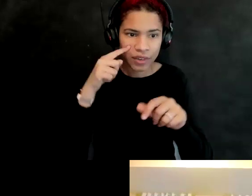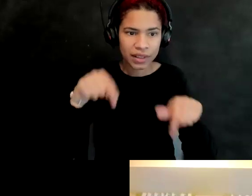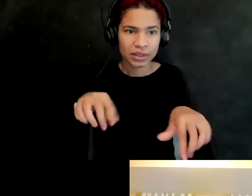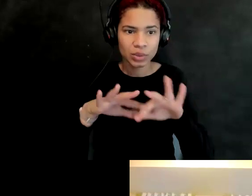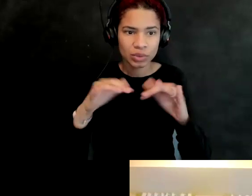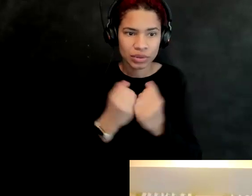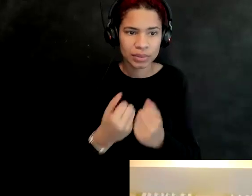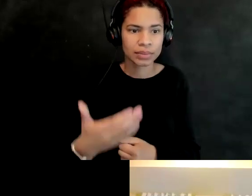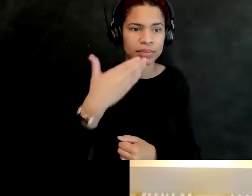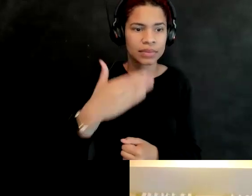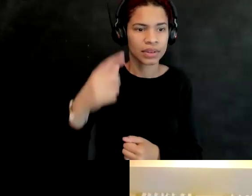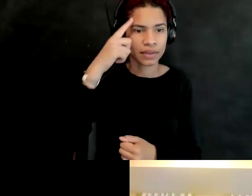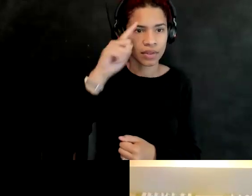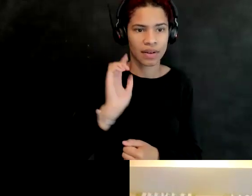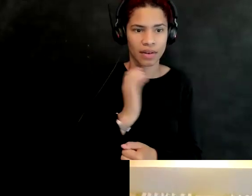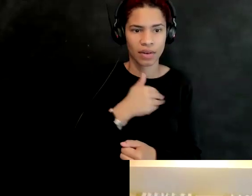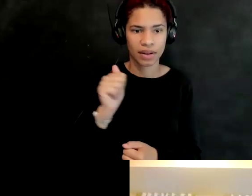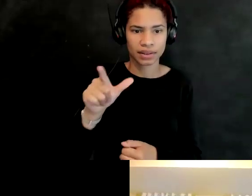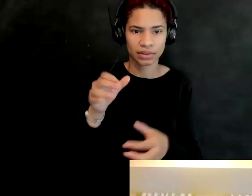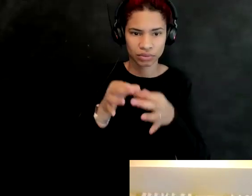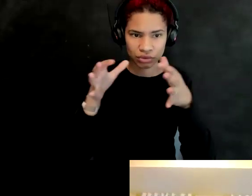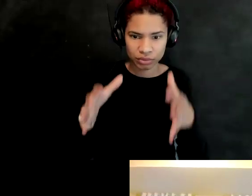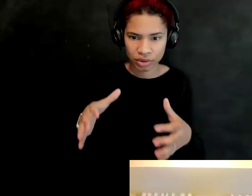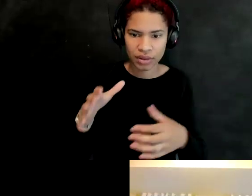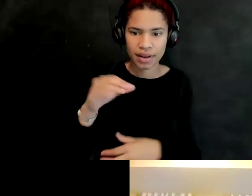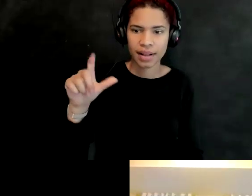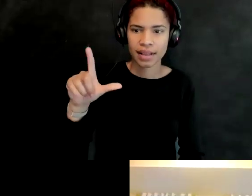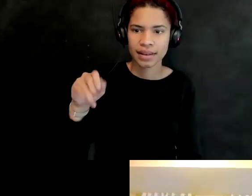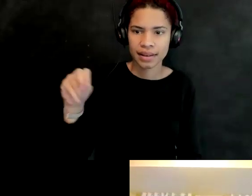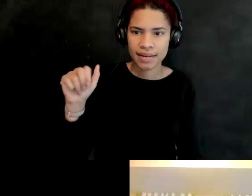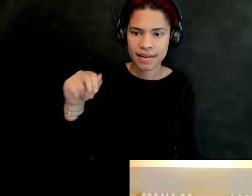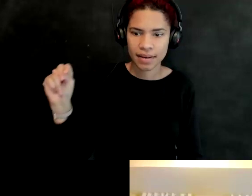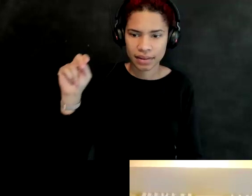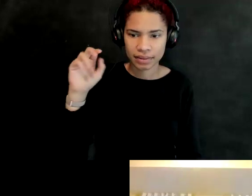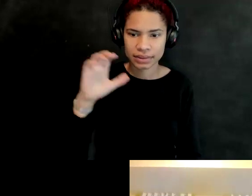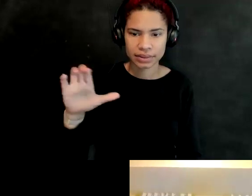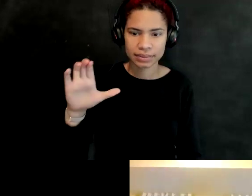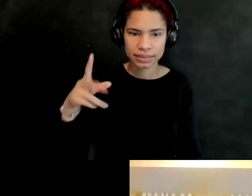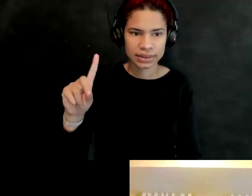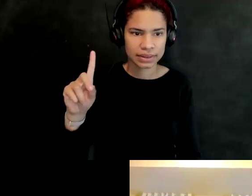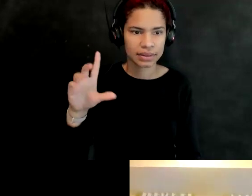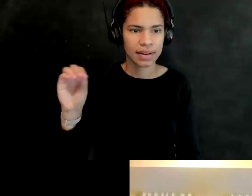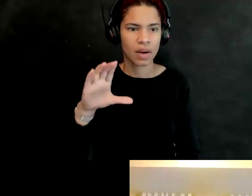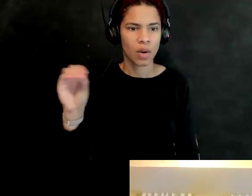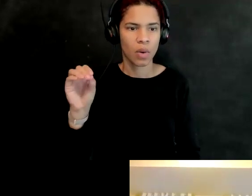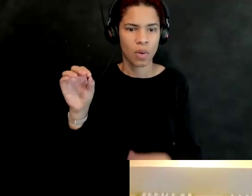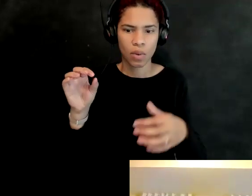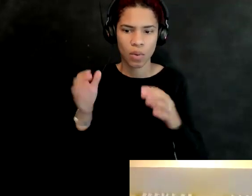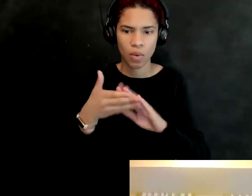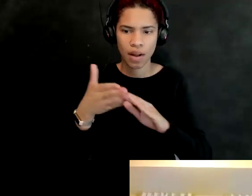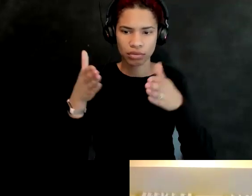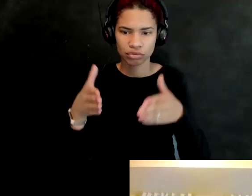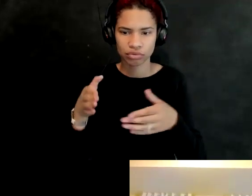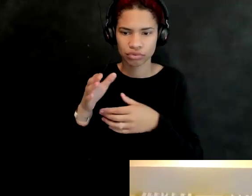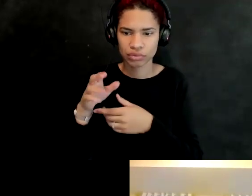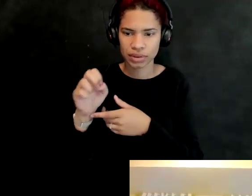sign interpreters and to Lynn Ann at SUNY CPD and to co-organizer Ed Beck. And with